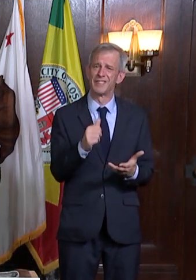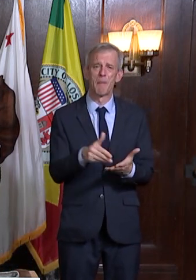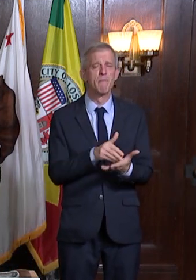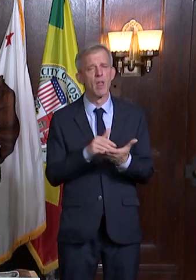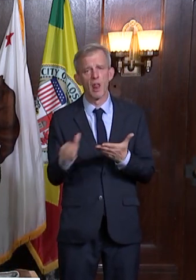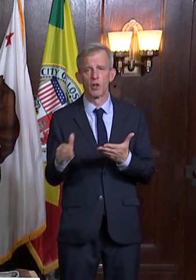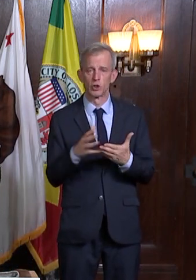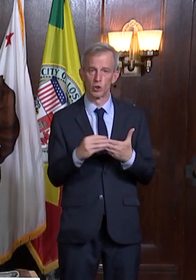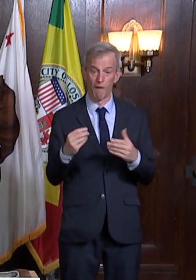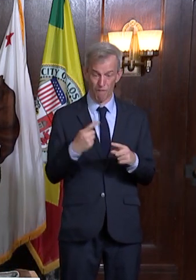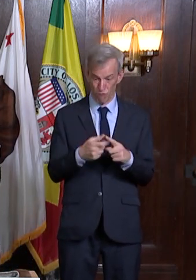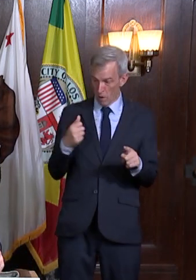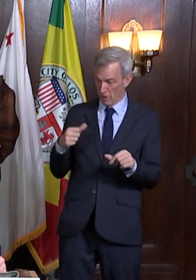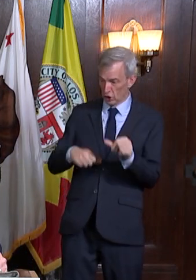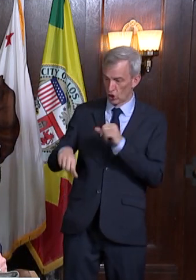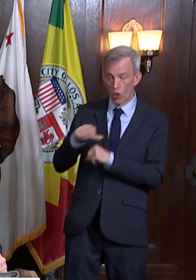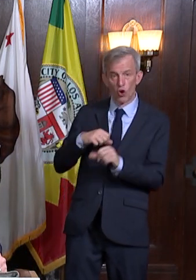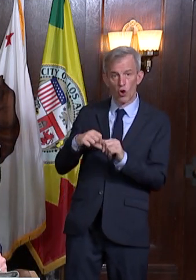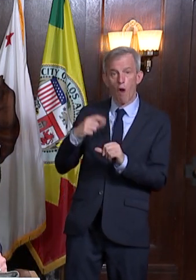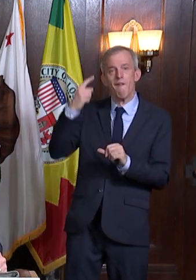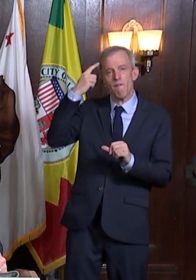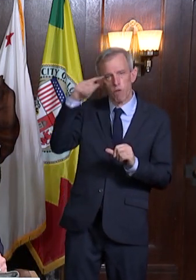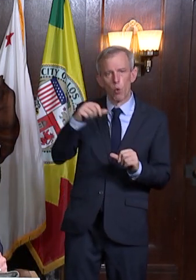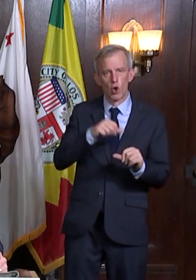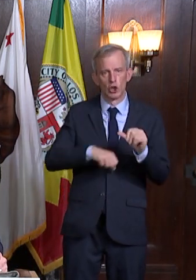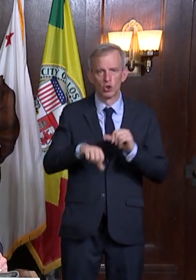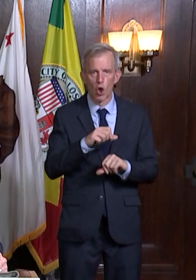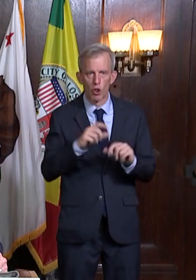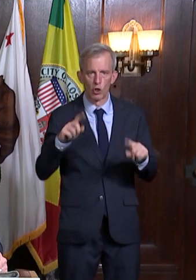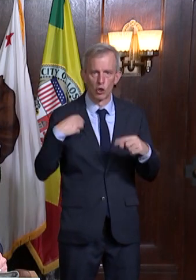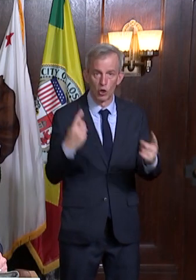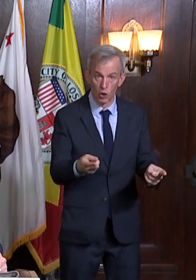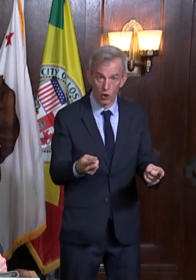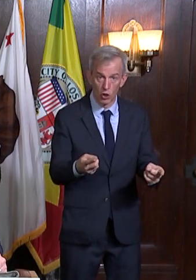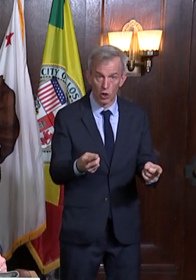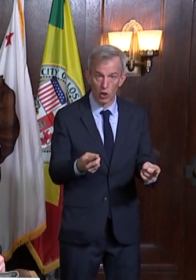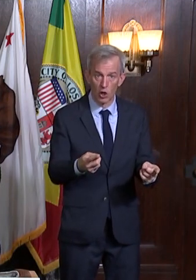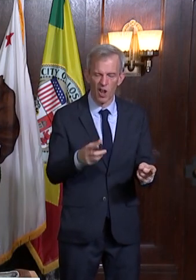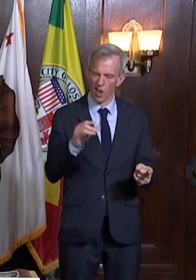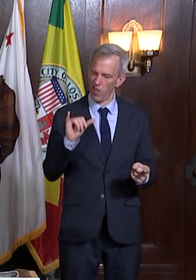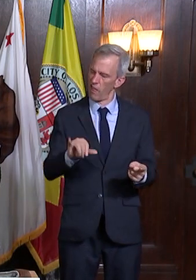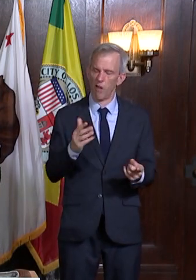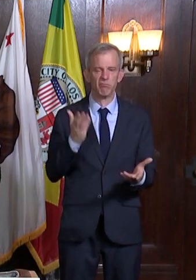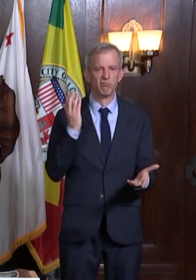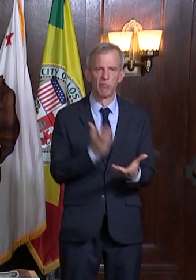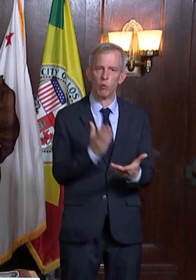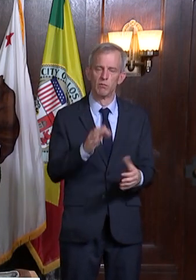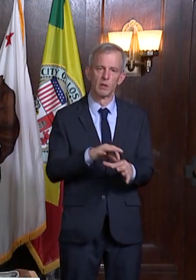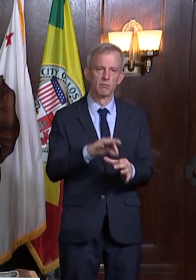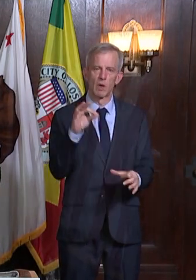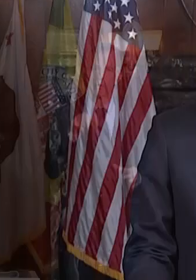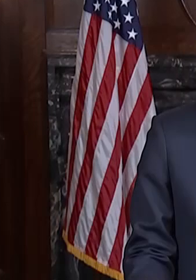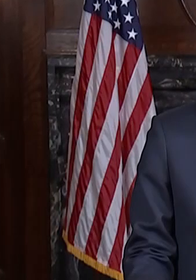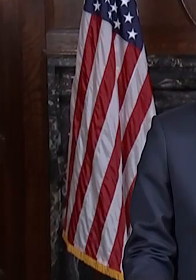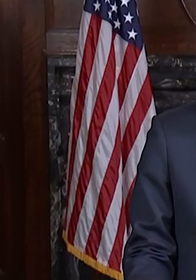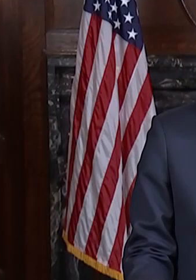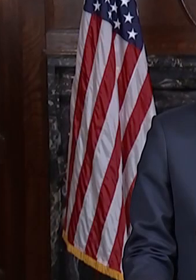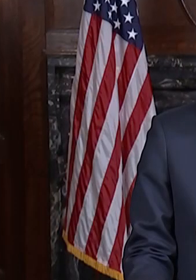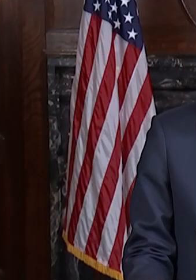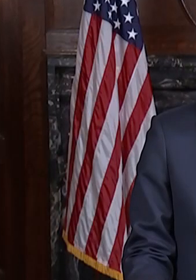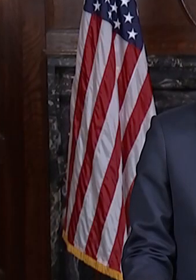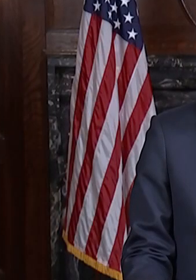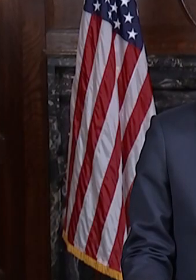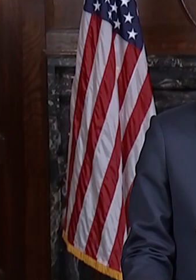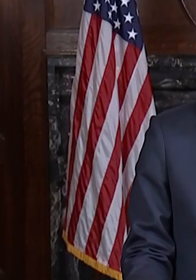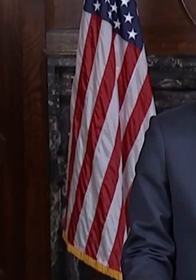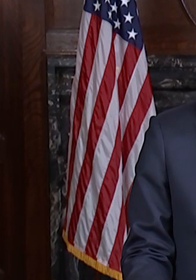from each other, for each other. And nothing to me embodied the spirit of this city more. I know we're